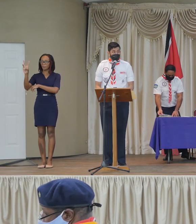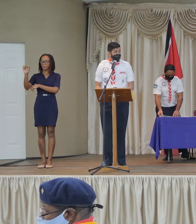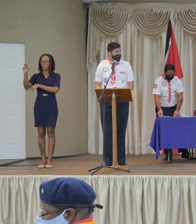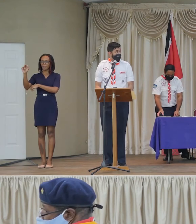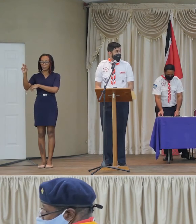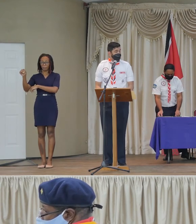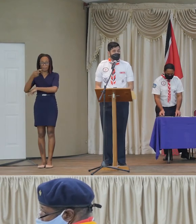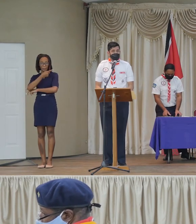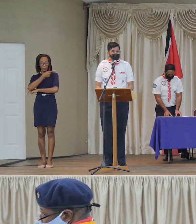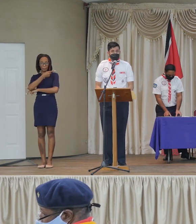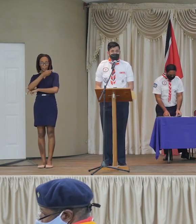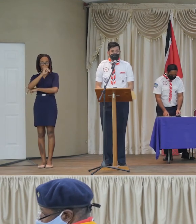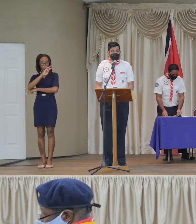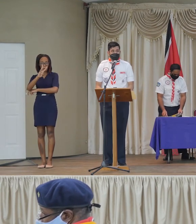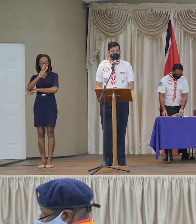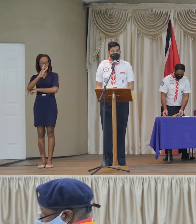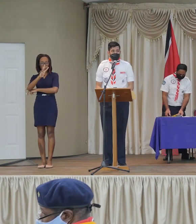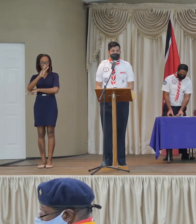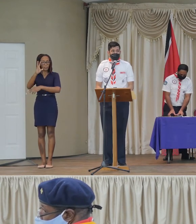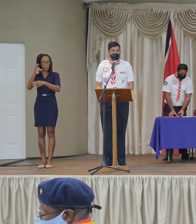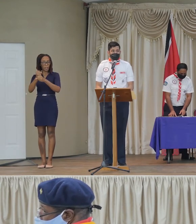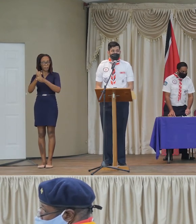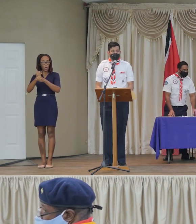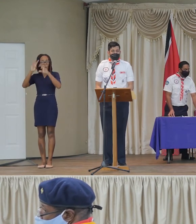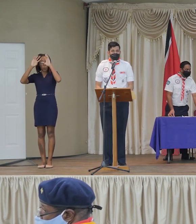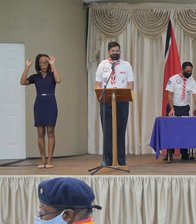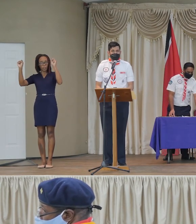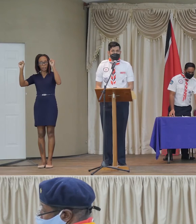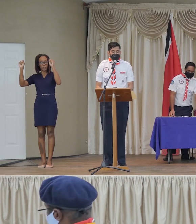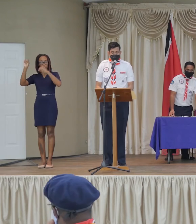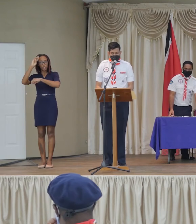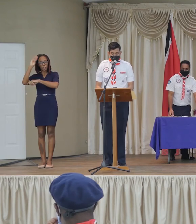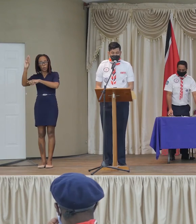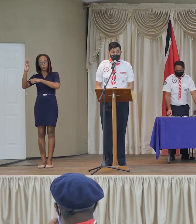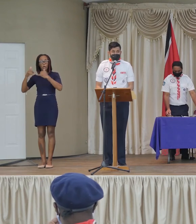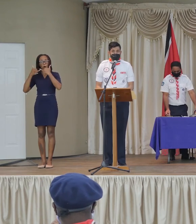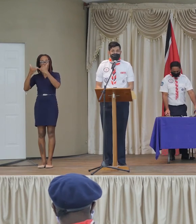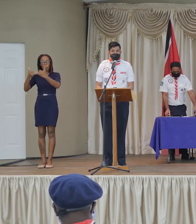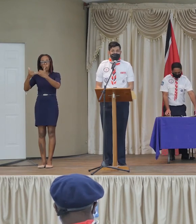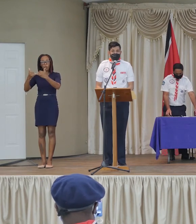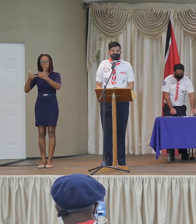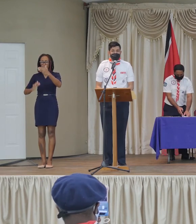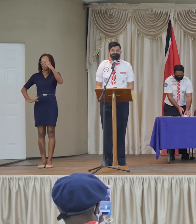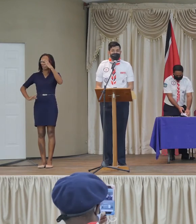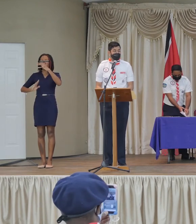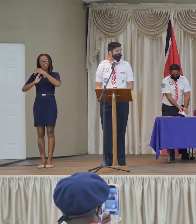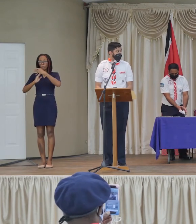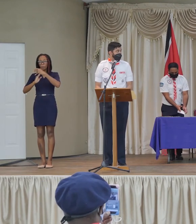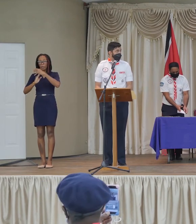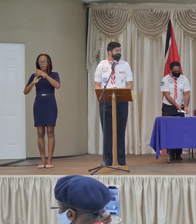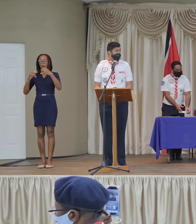Ms. Wilson is receiving this morning the President Scouts Award. This is the highest award in our Venture Scout section.